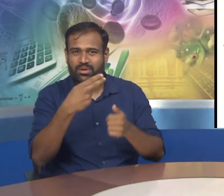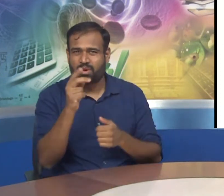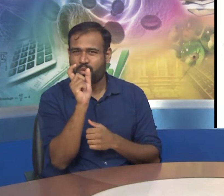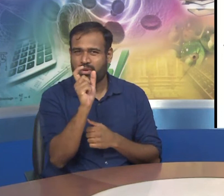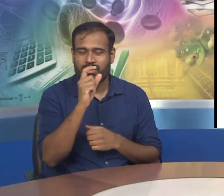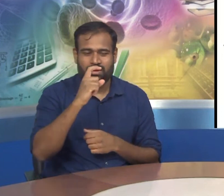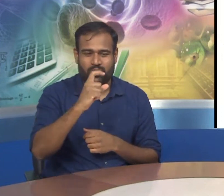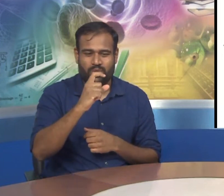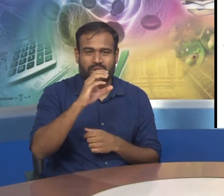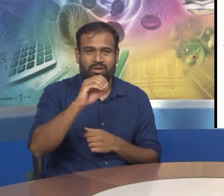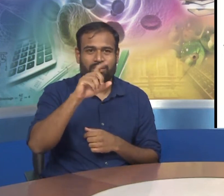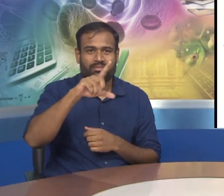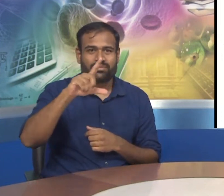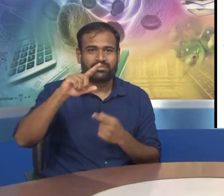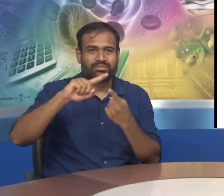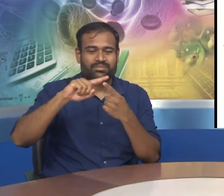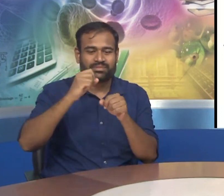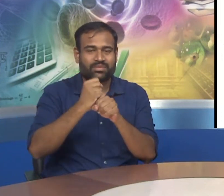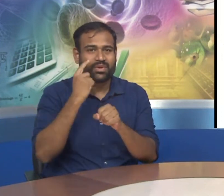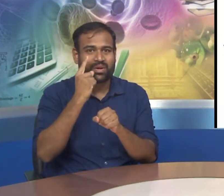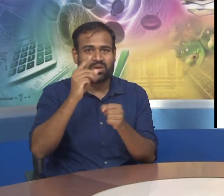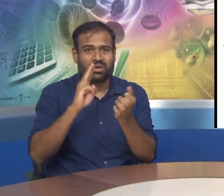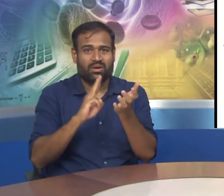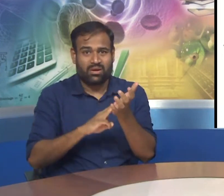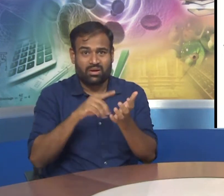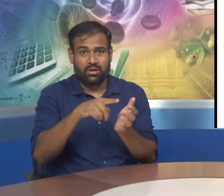Let us now understand the collegium system.